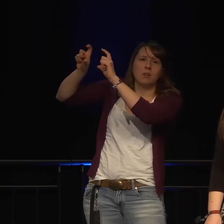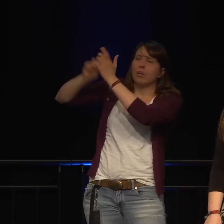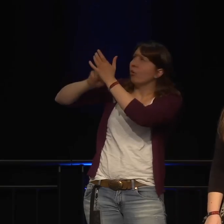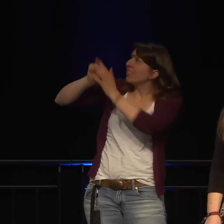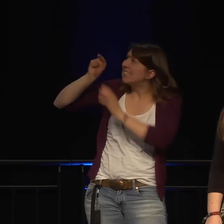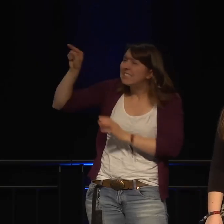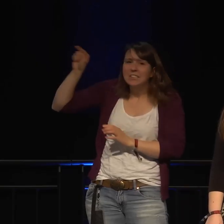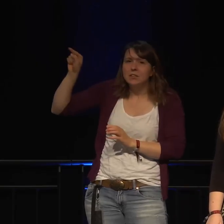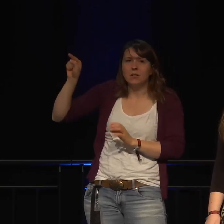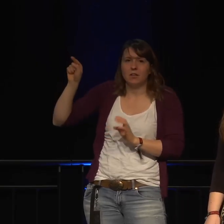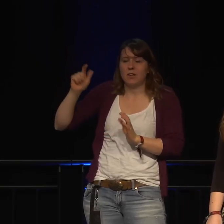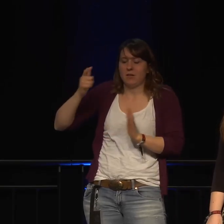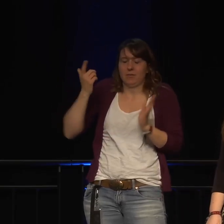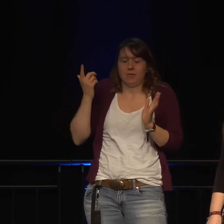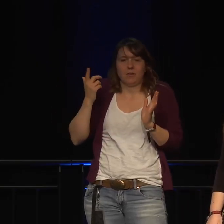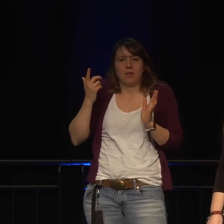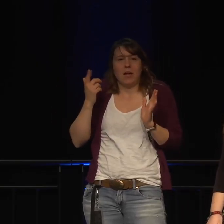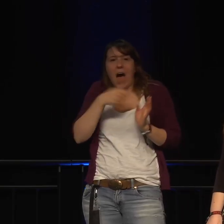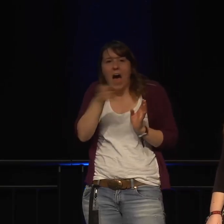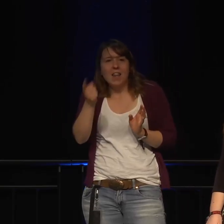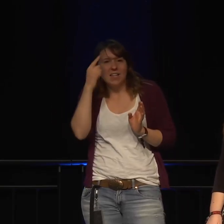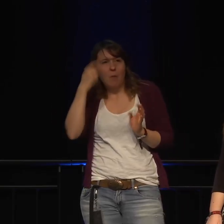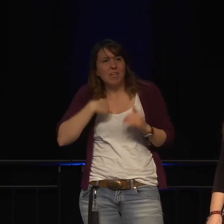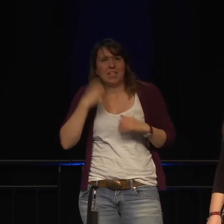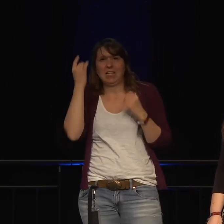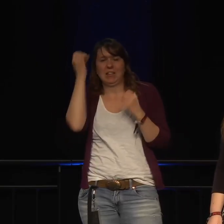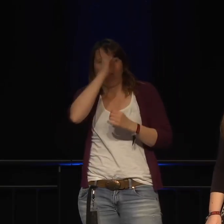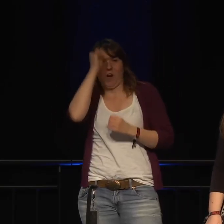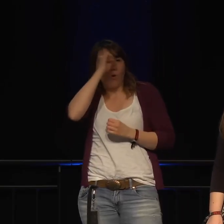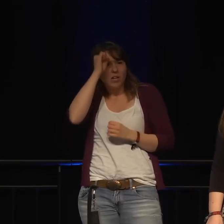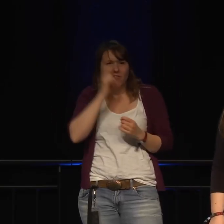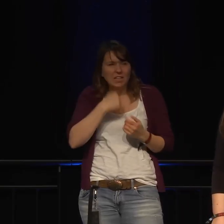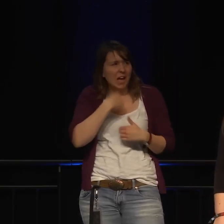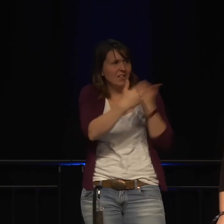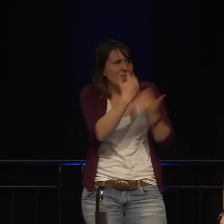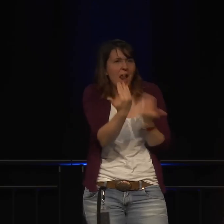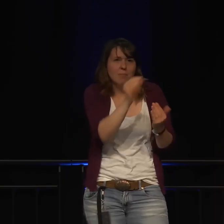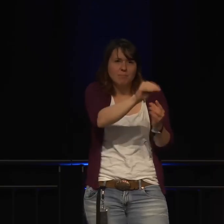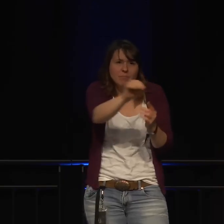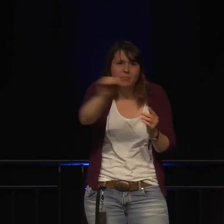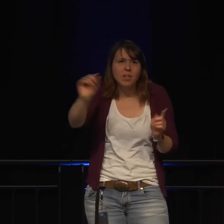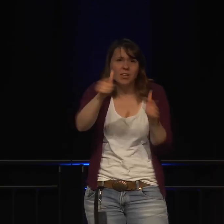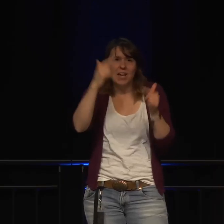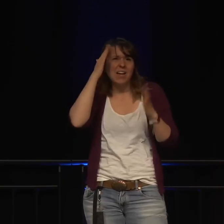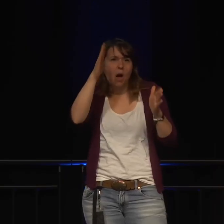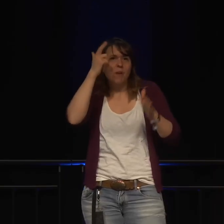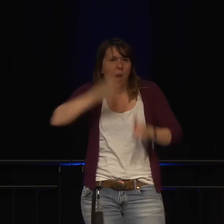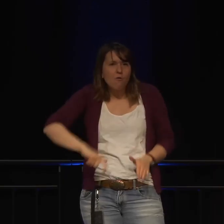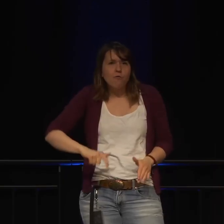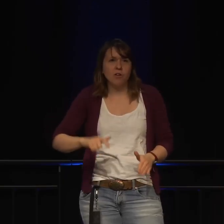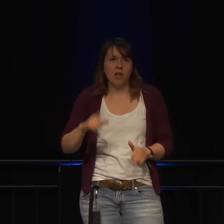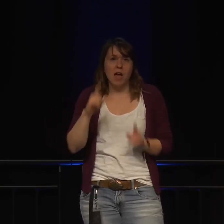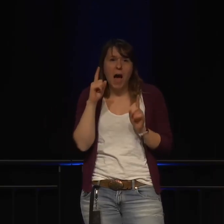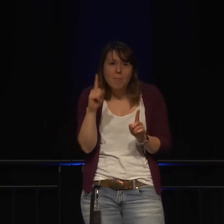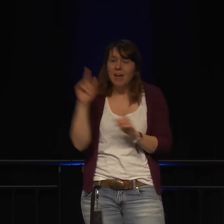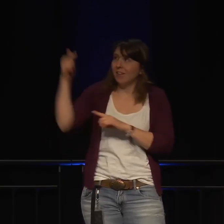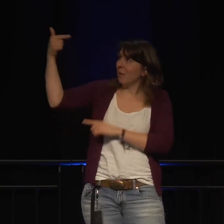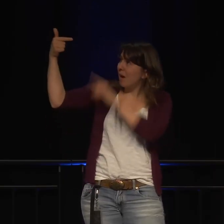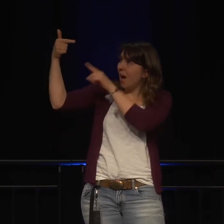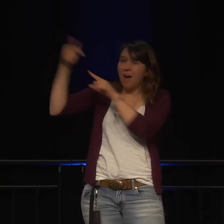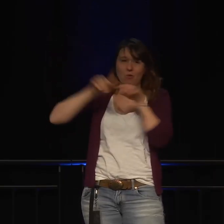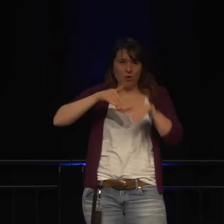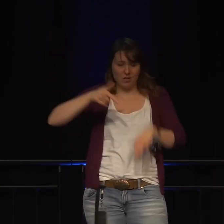story, all will think I'm crazy, but this camera actually did not surveil the dog, but